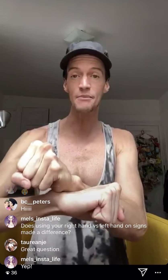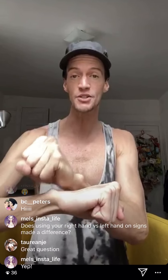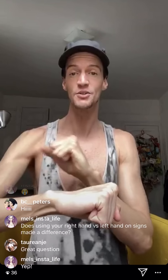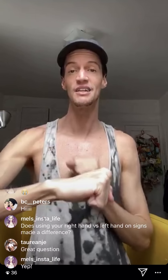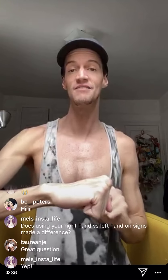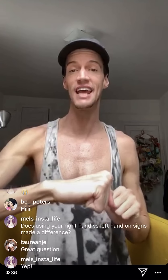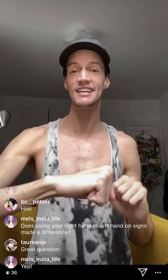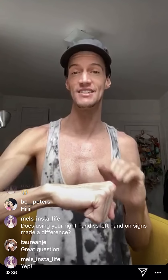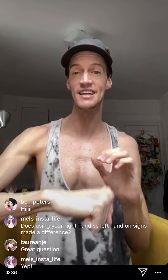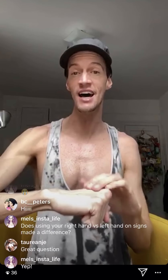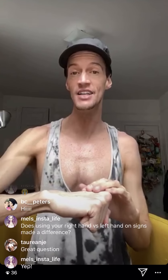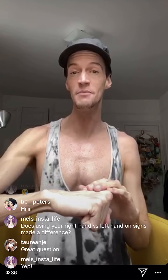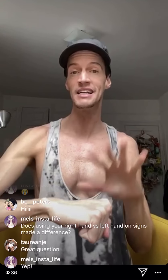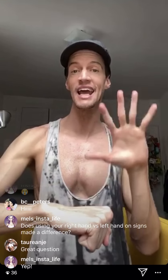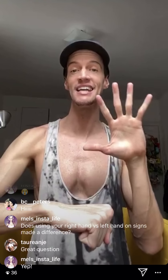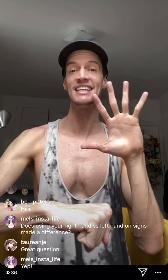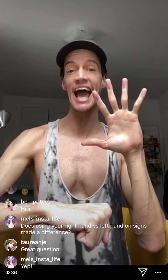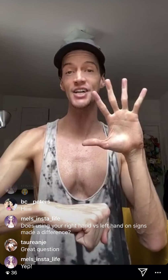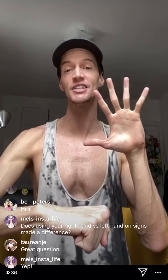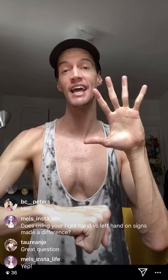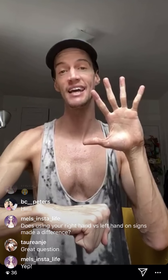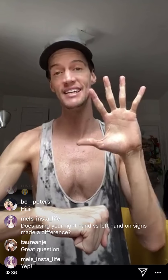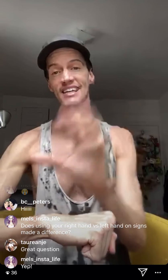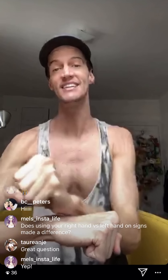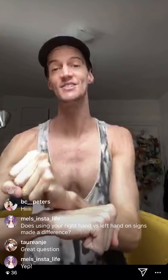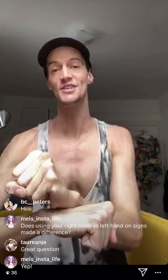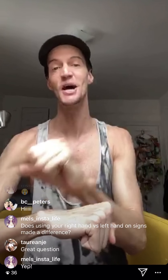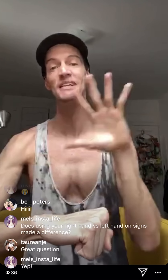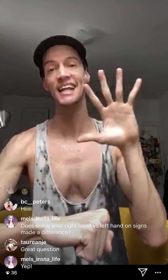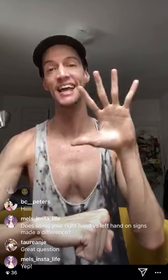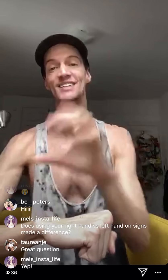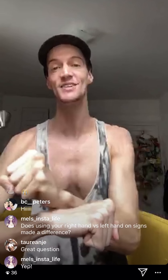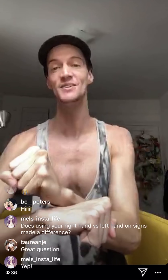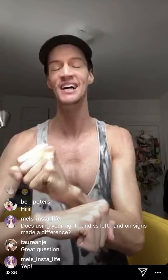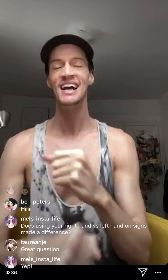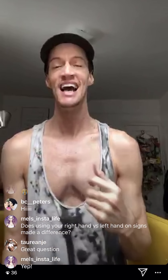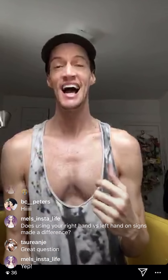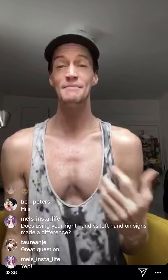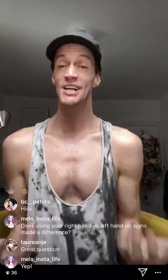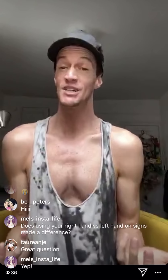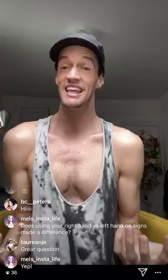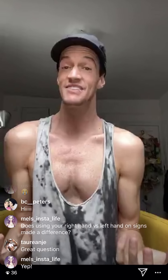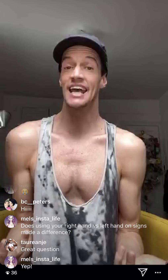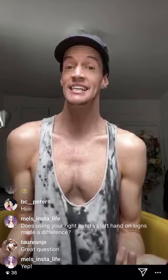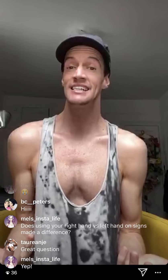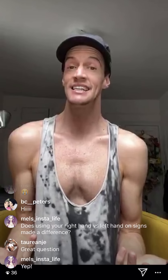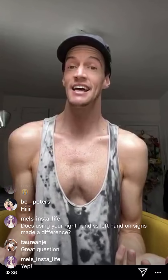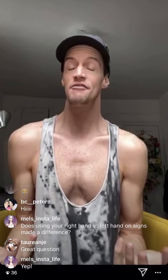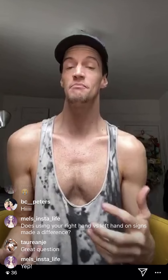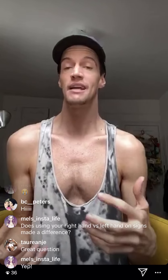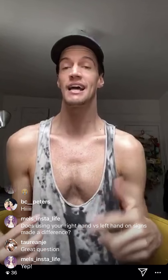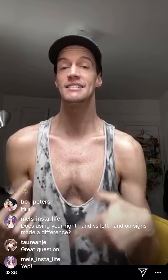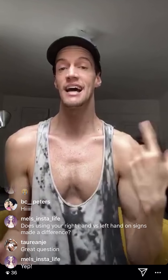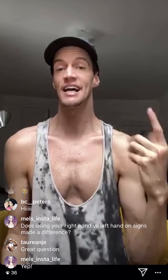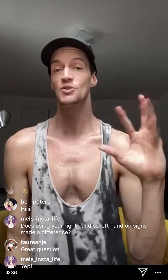The left hand is the non-dominant hand. The action hand is the dominant hand. So I'm actually left-handed in life, but I sign right